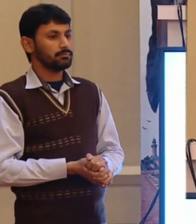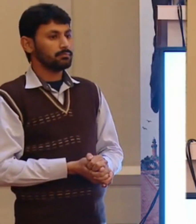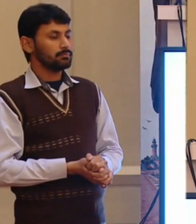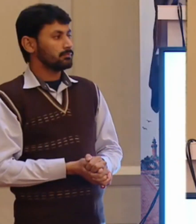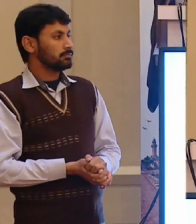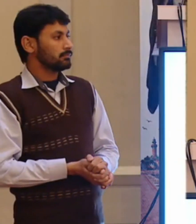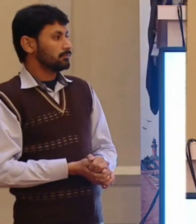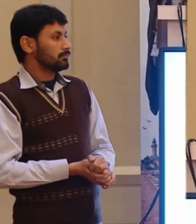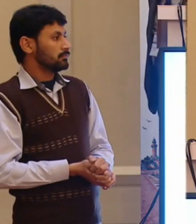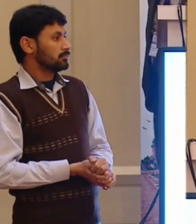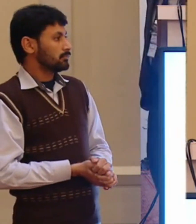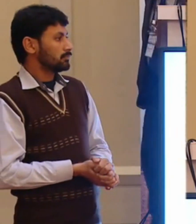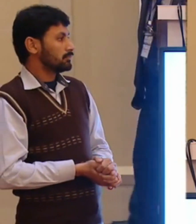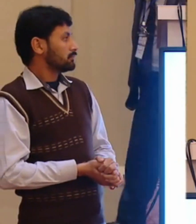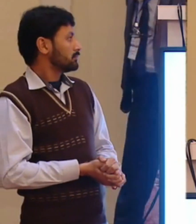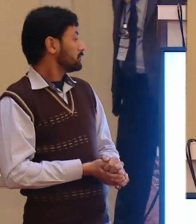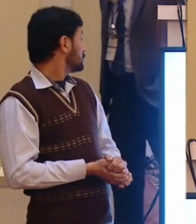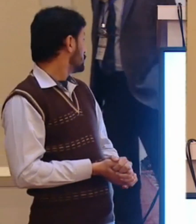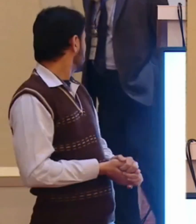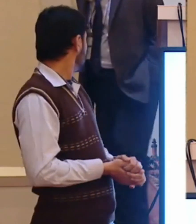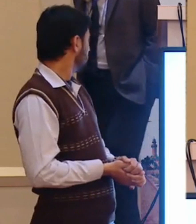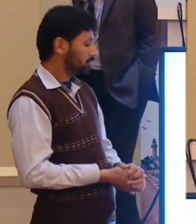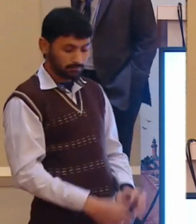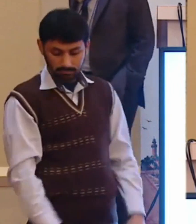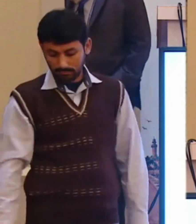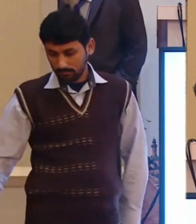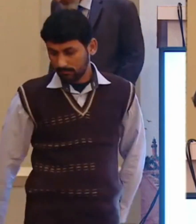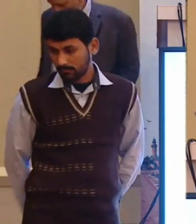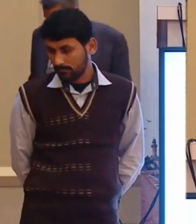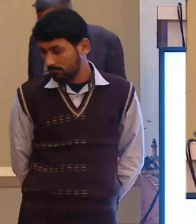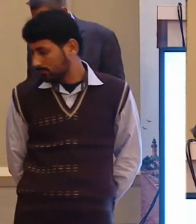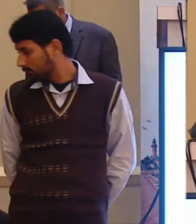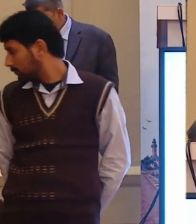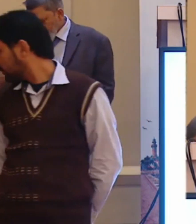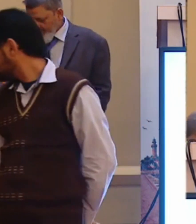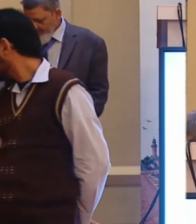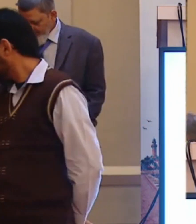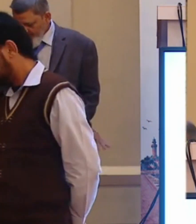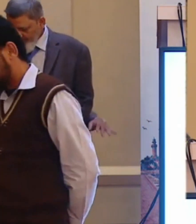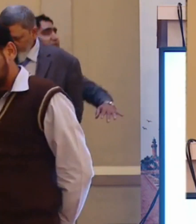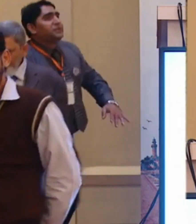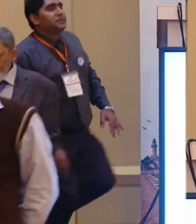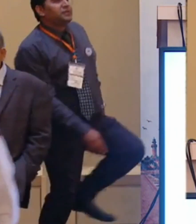advice to all seniors. And that ends the session.